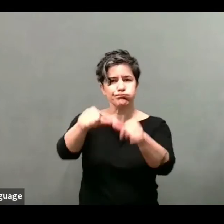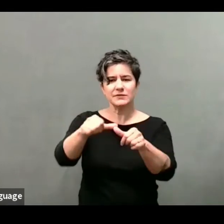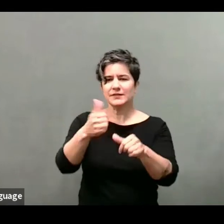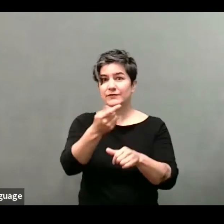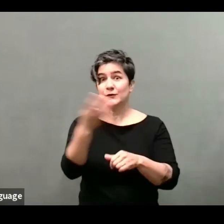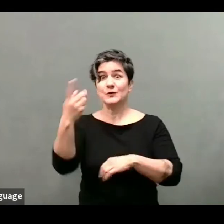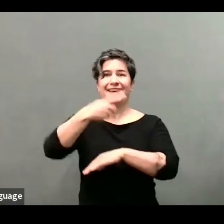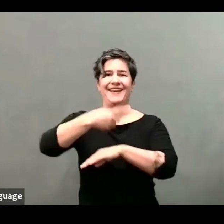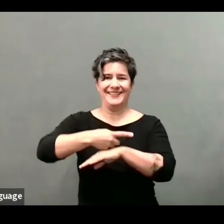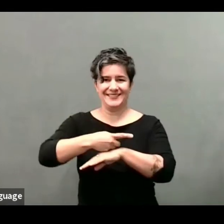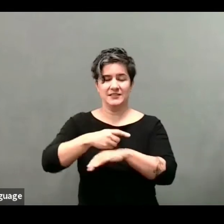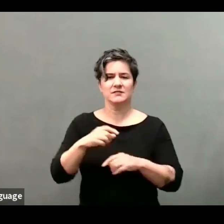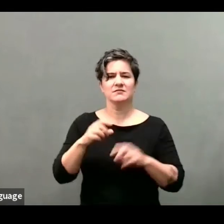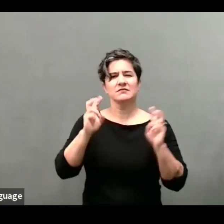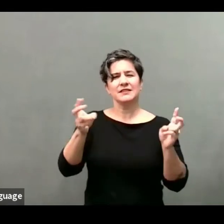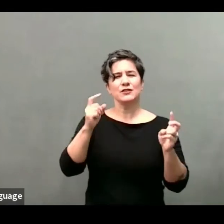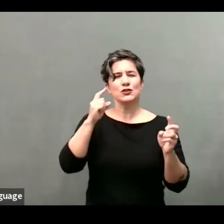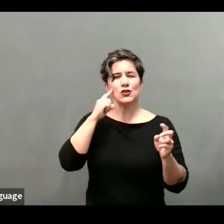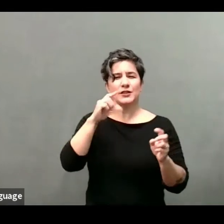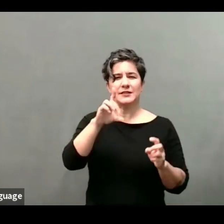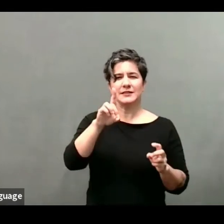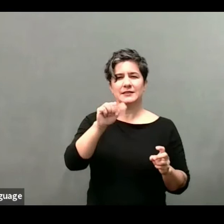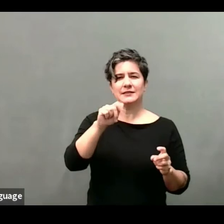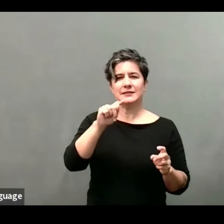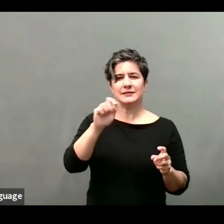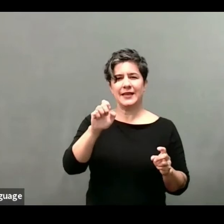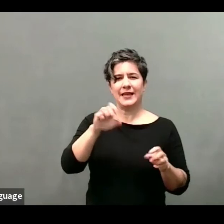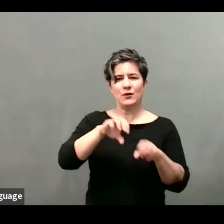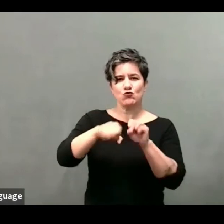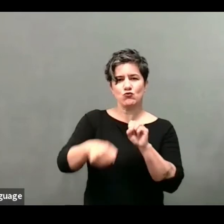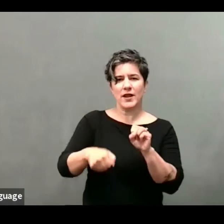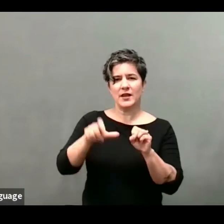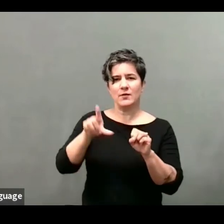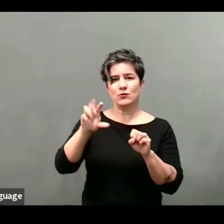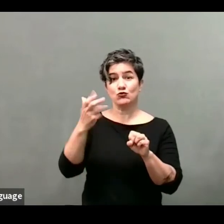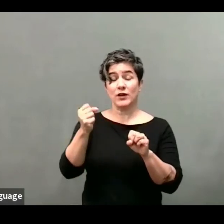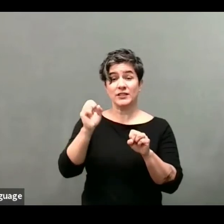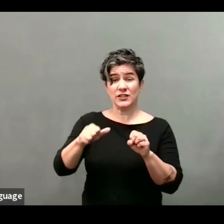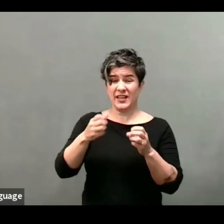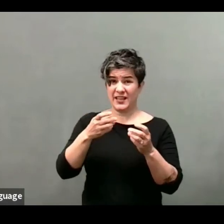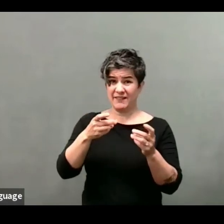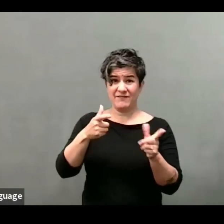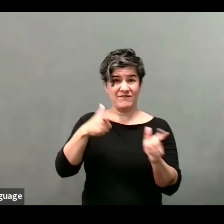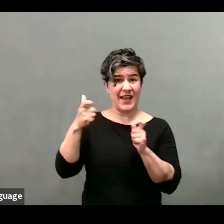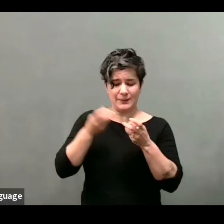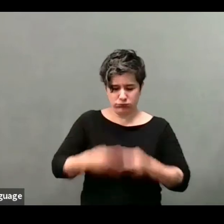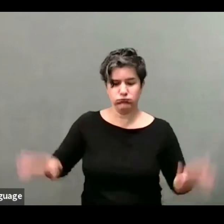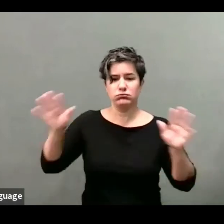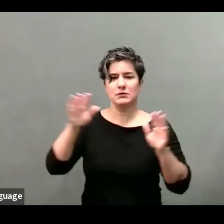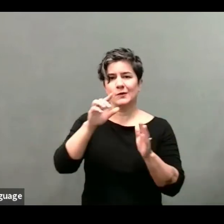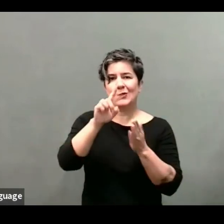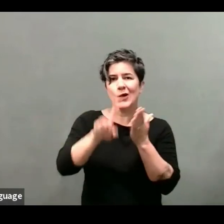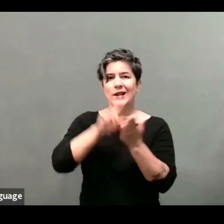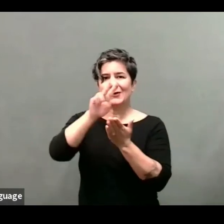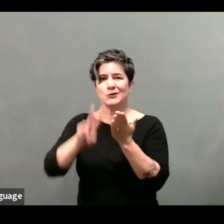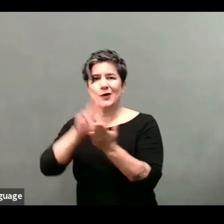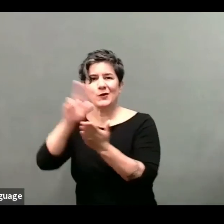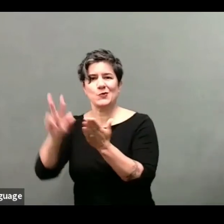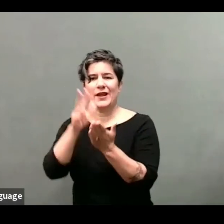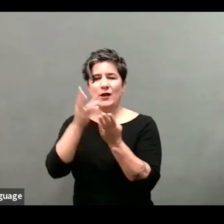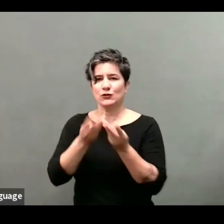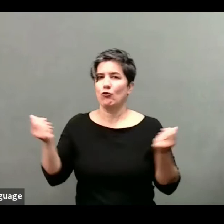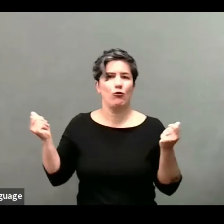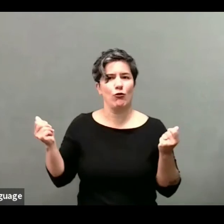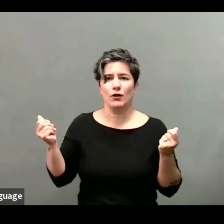substances like date rape drugs may be out of the patient's body within hours. And so there may be